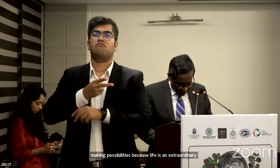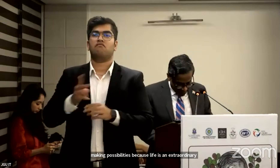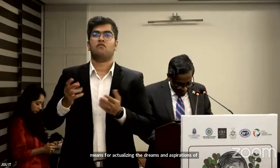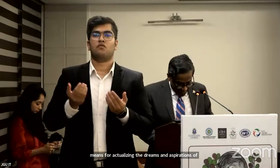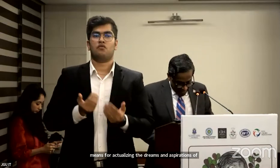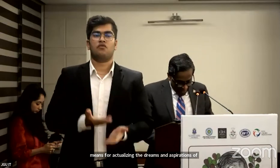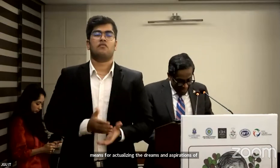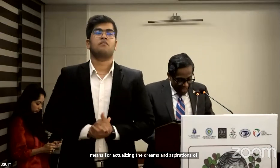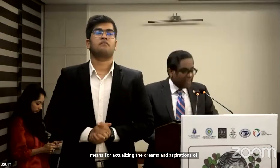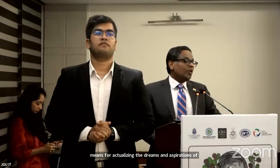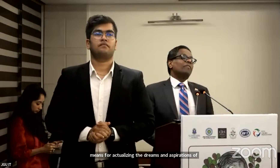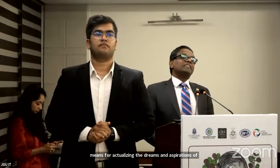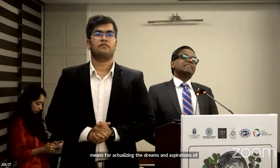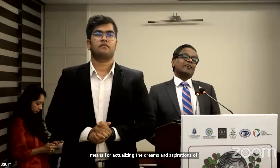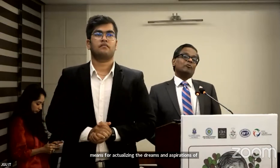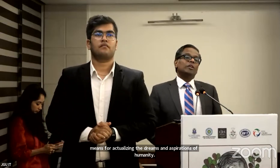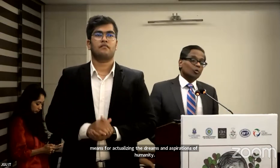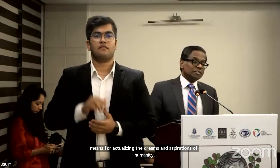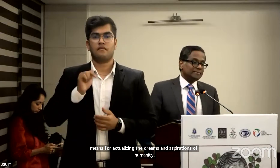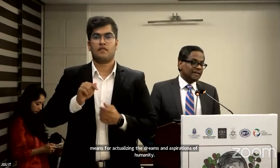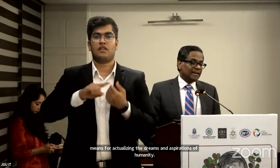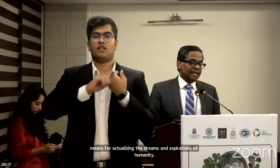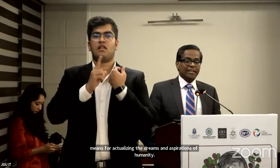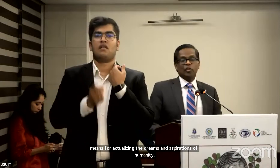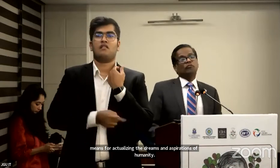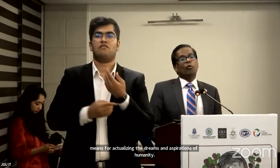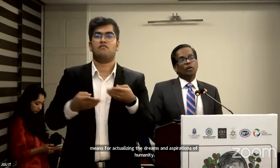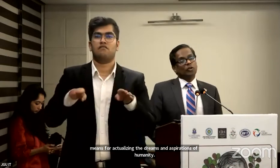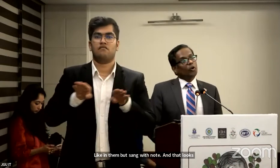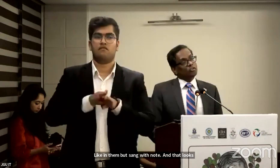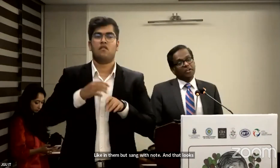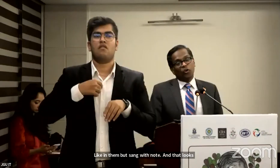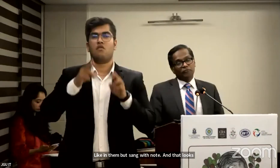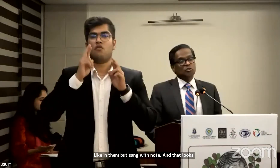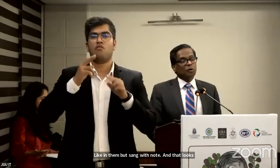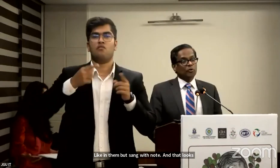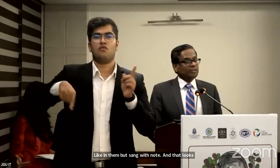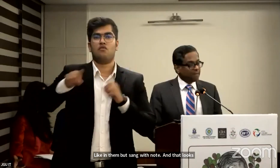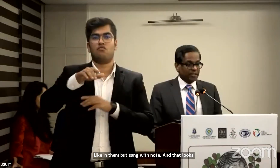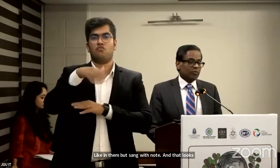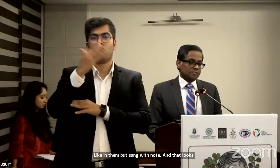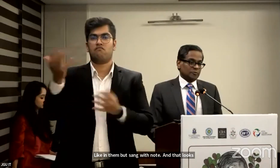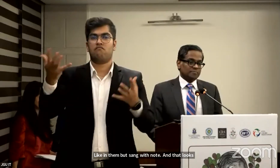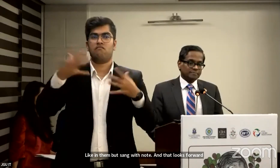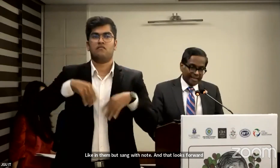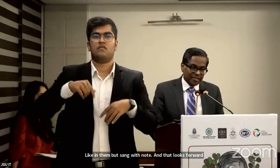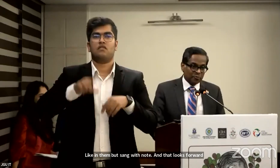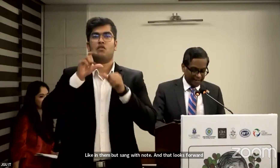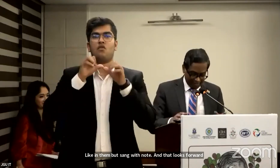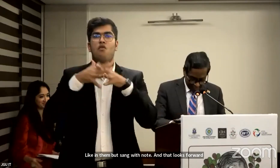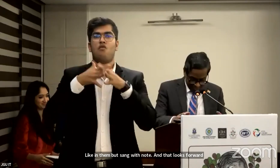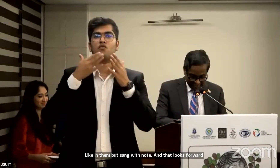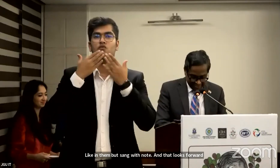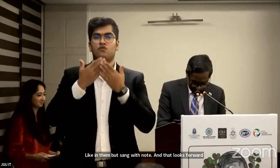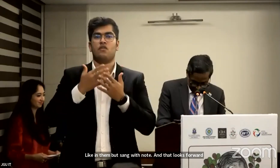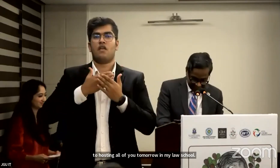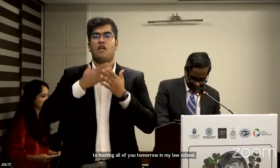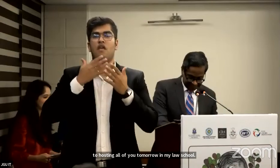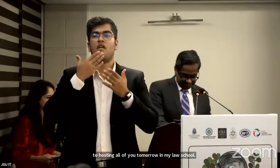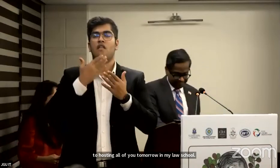humanity. I end on that sanguine note, and I look forward to hosting all of you tomorrow in my law school. Thank you and good